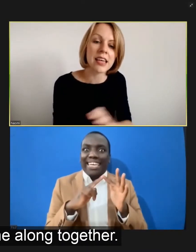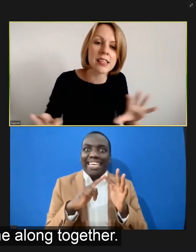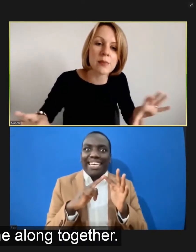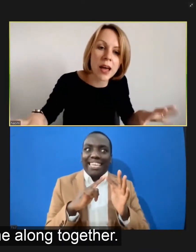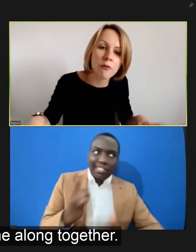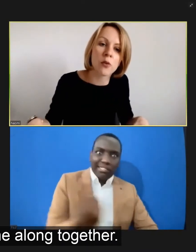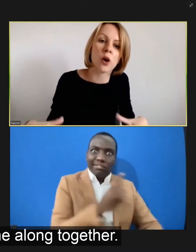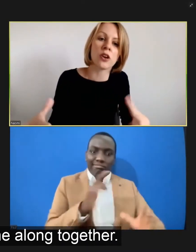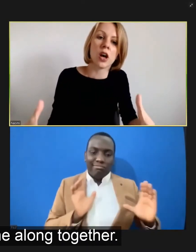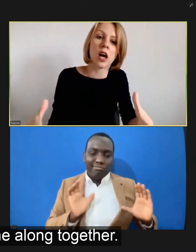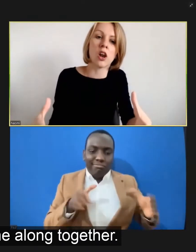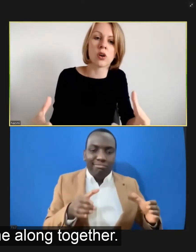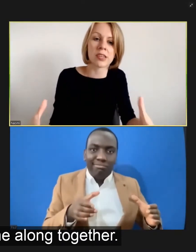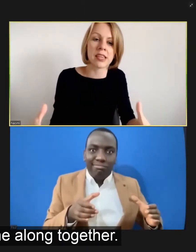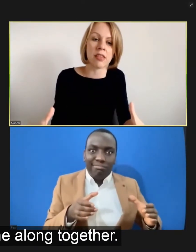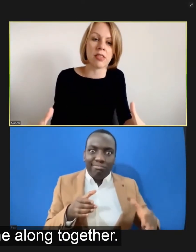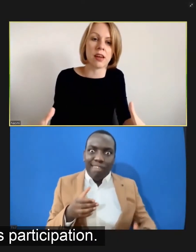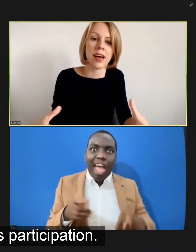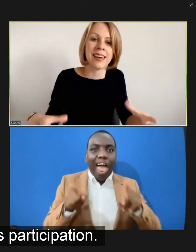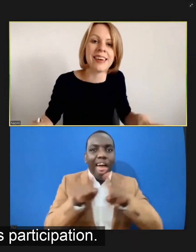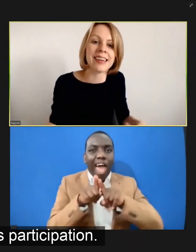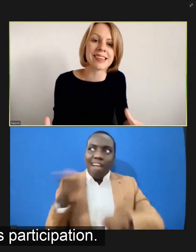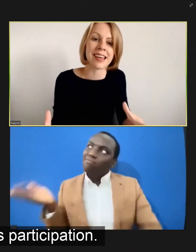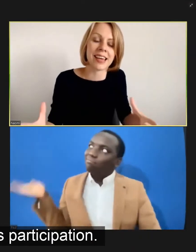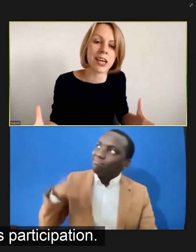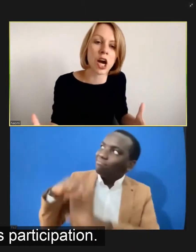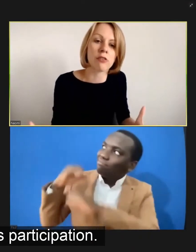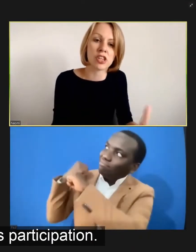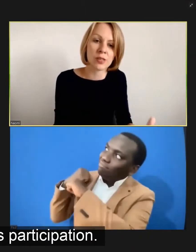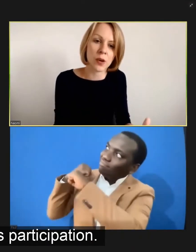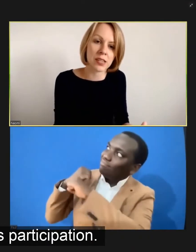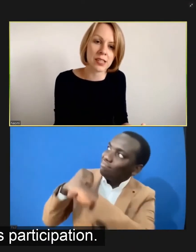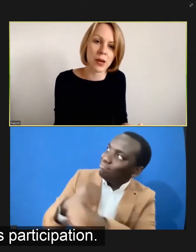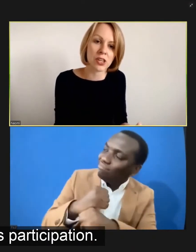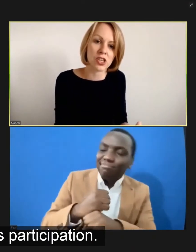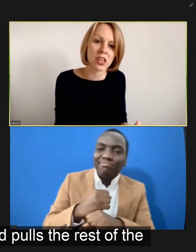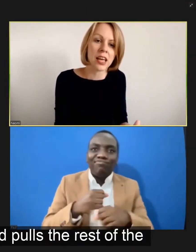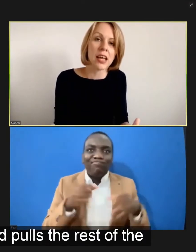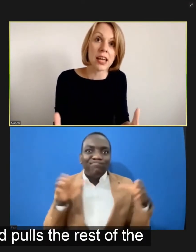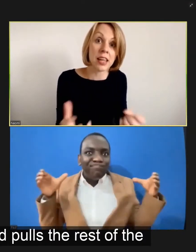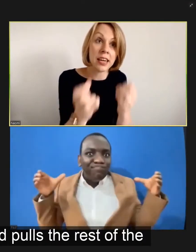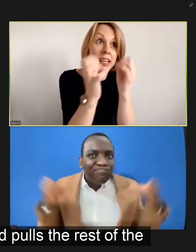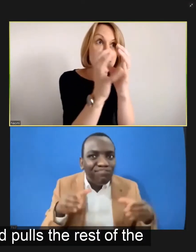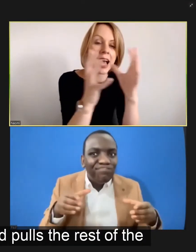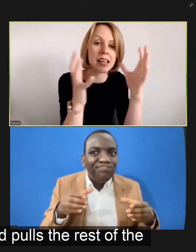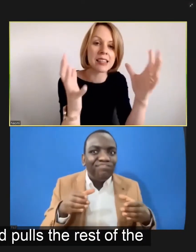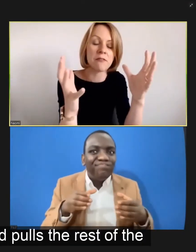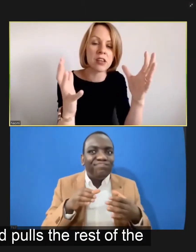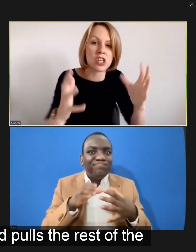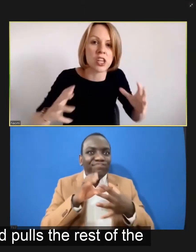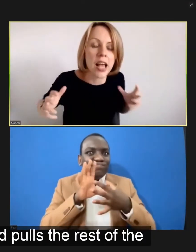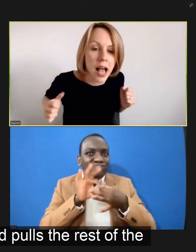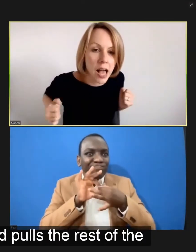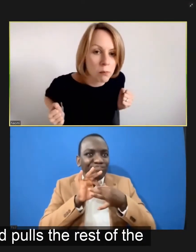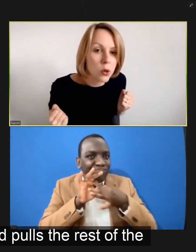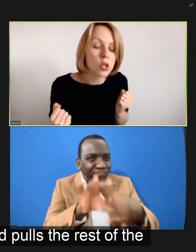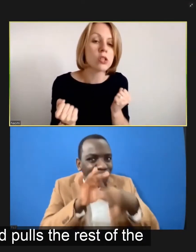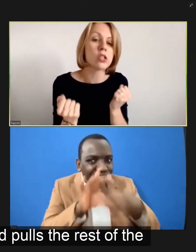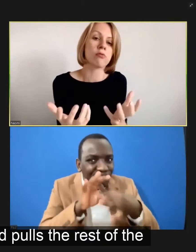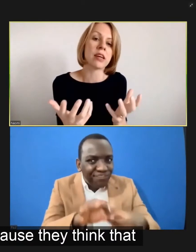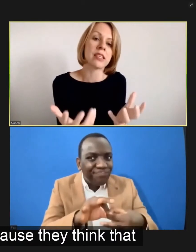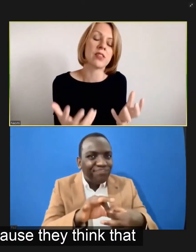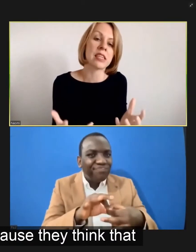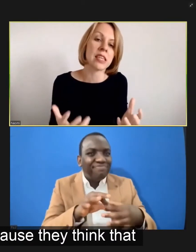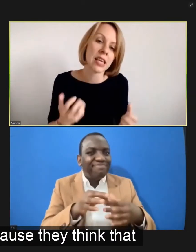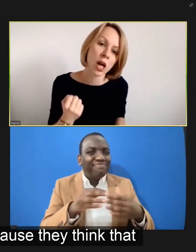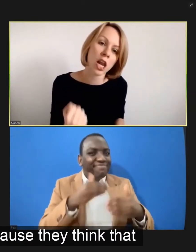takes everyone along together. A leader encourages participation. And the leader has that vision and pulls the rest